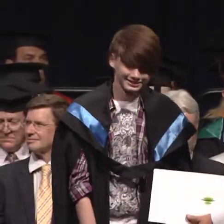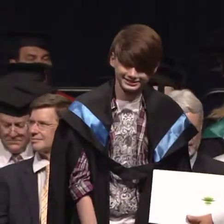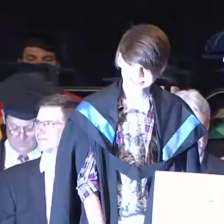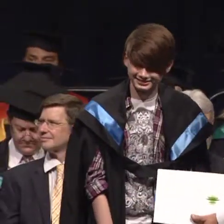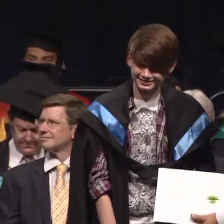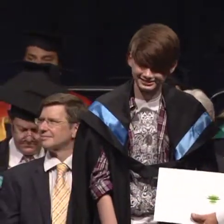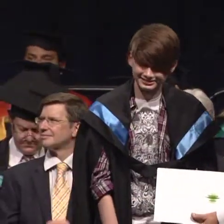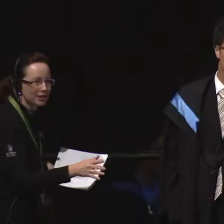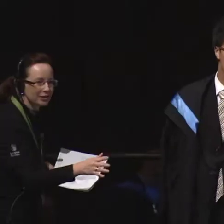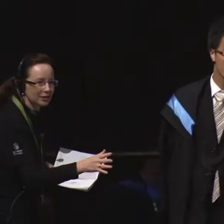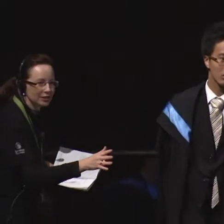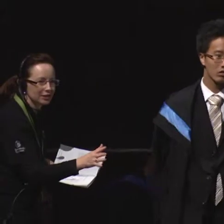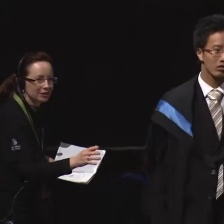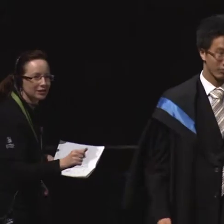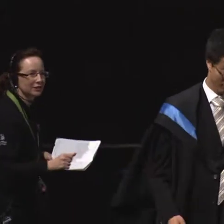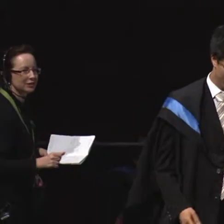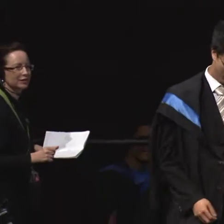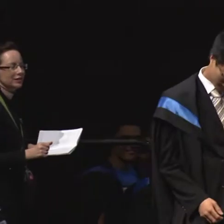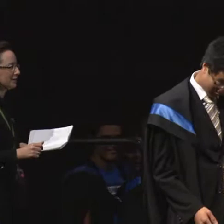Timothy Ho.